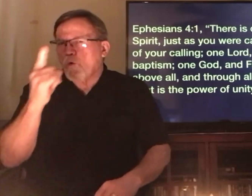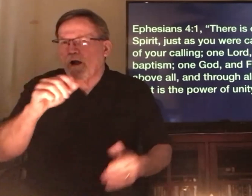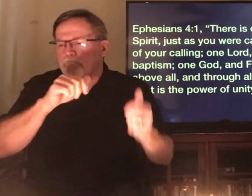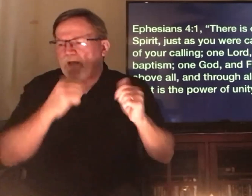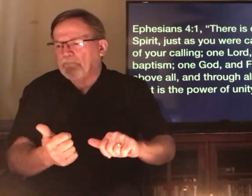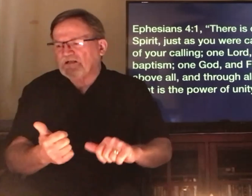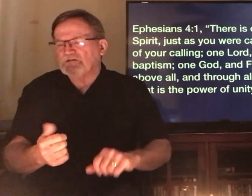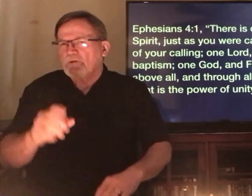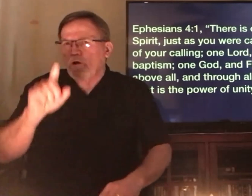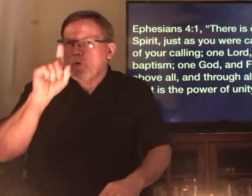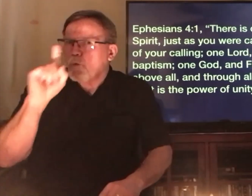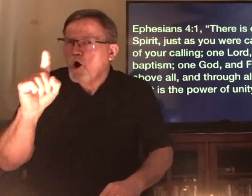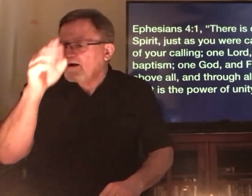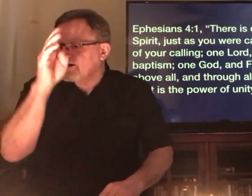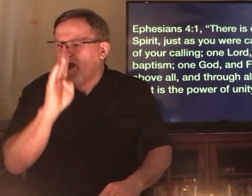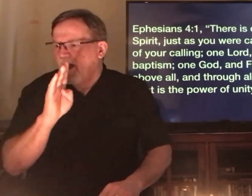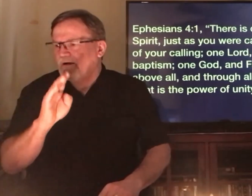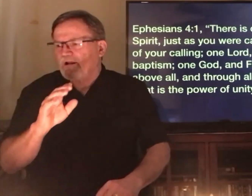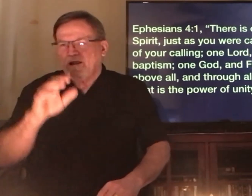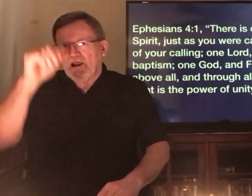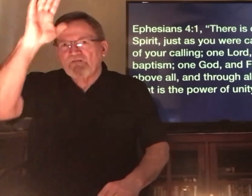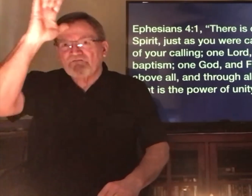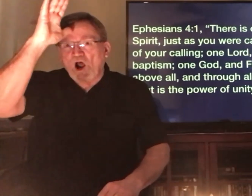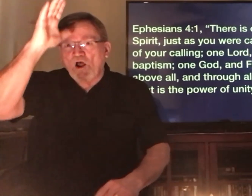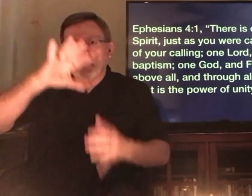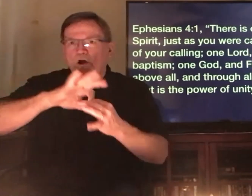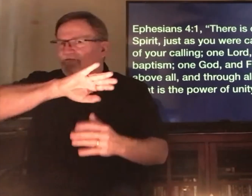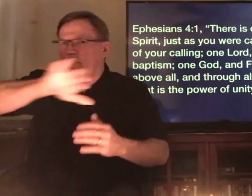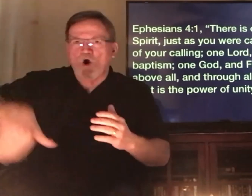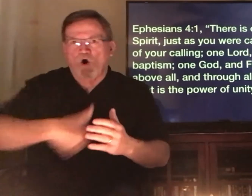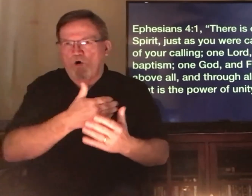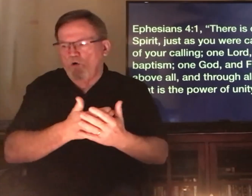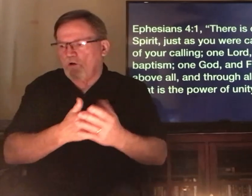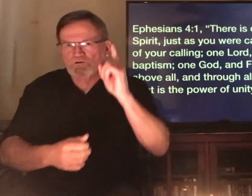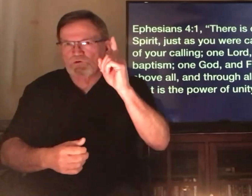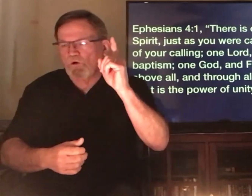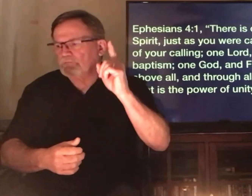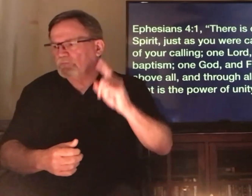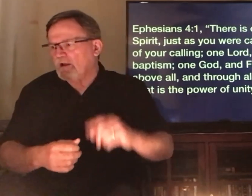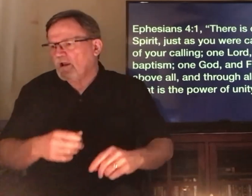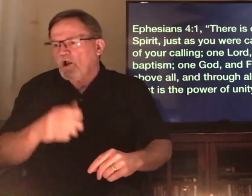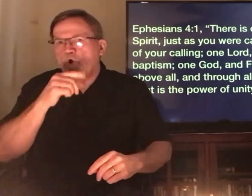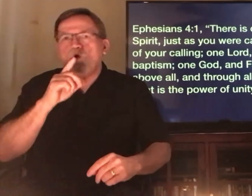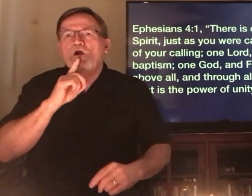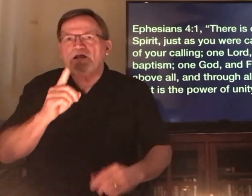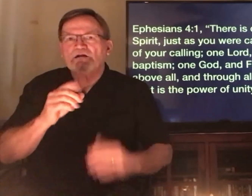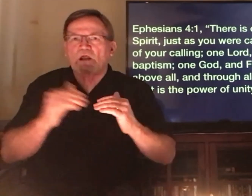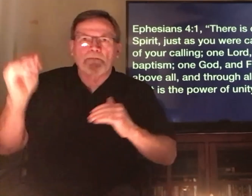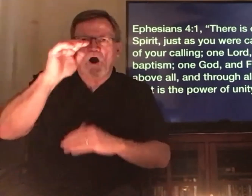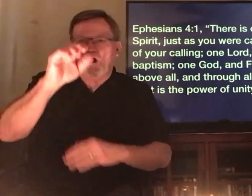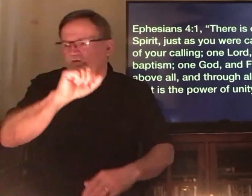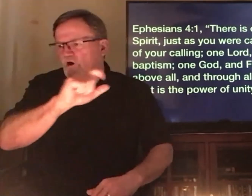back in his family. Yahweh also restored Naomi's faith